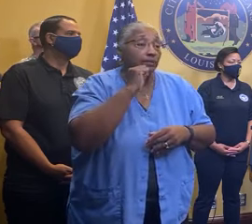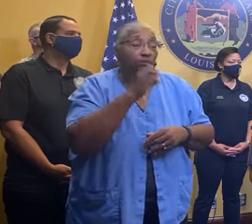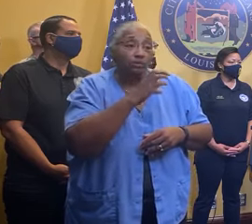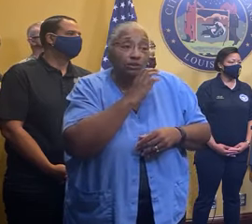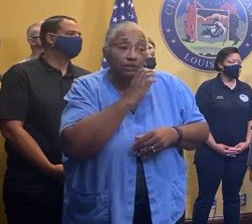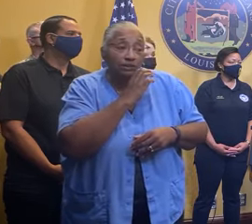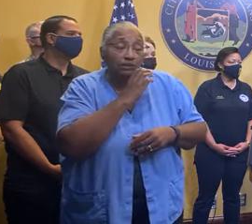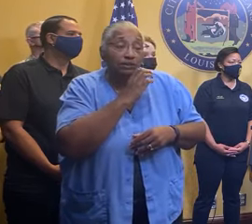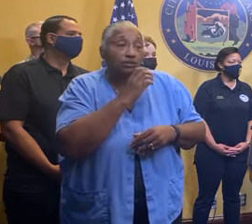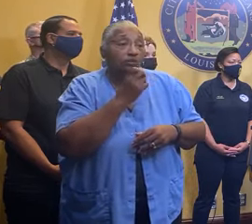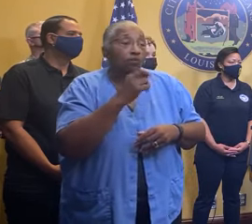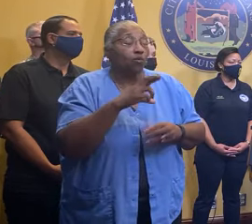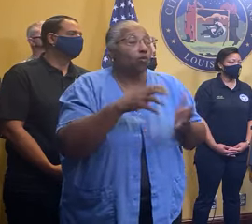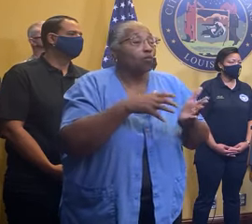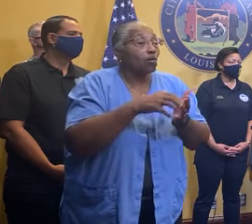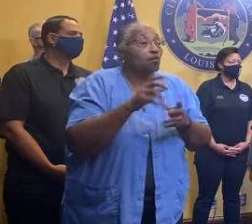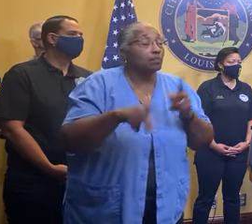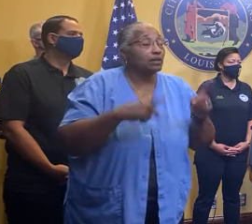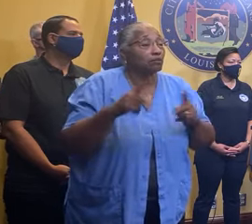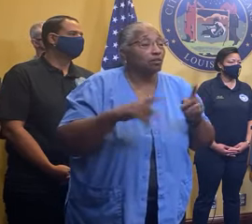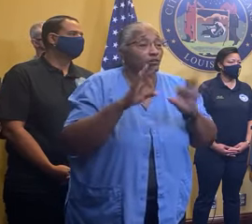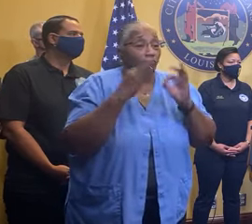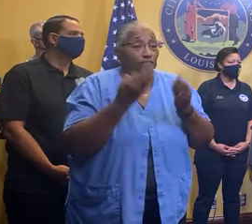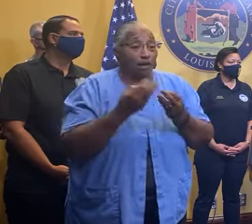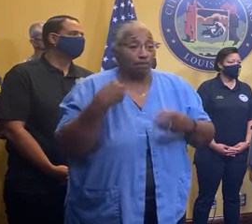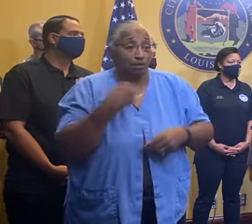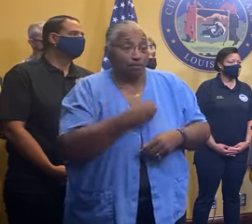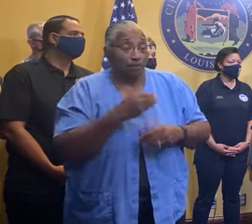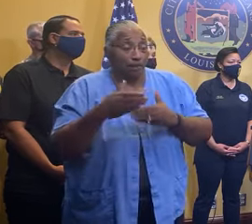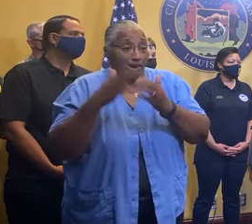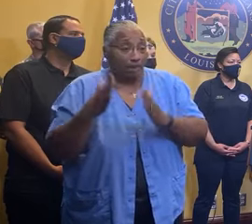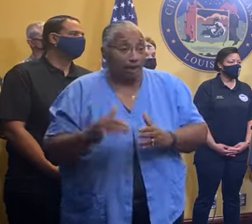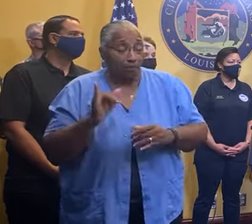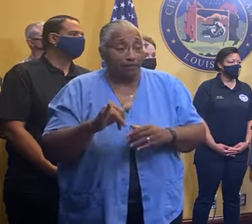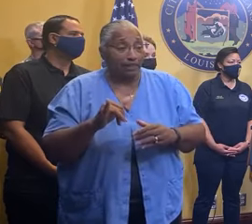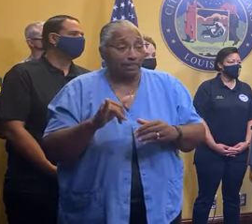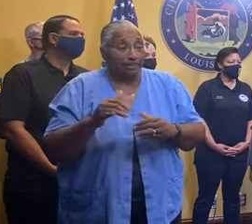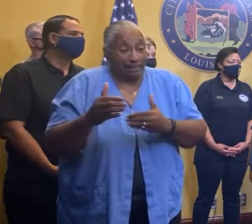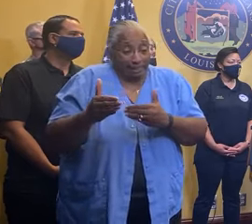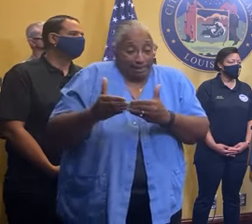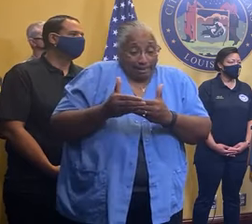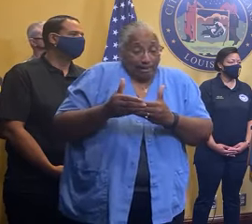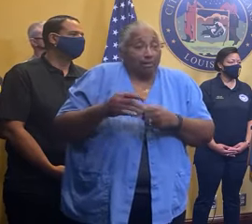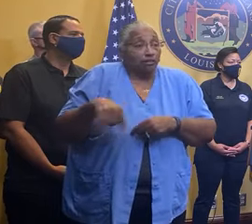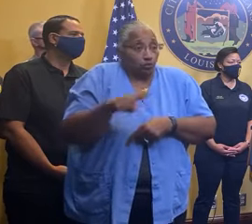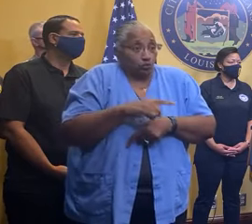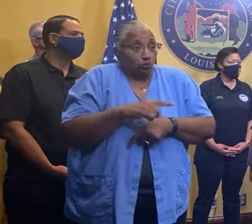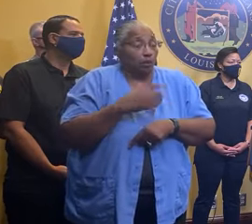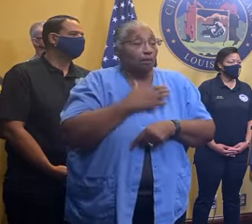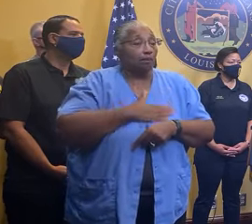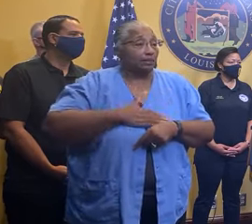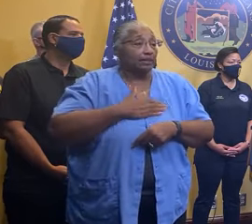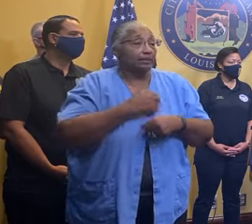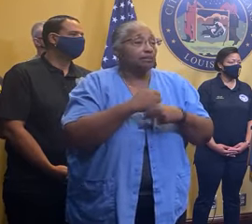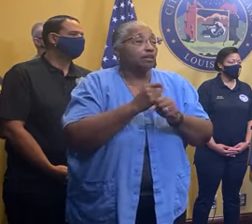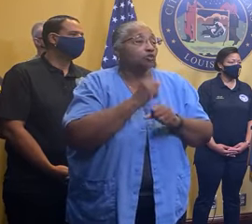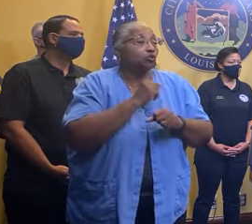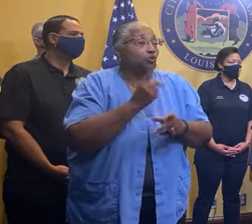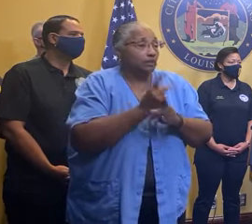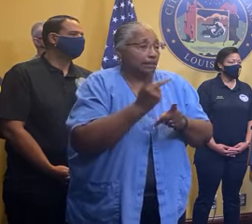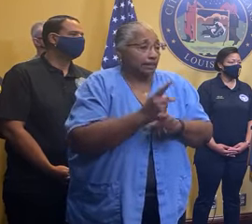residents or family members, neighbors that are in your immediate space. Make sure that they are being cared